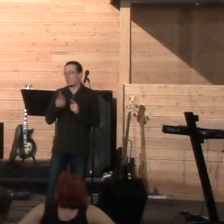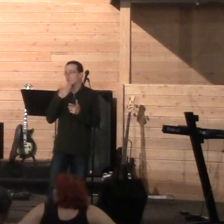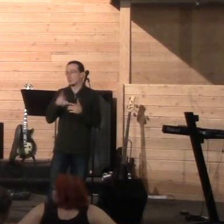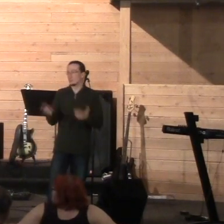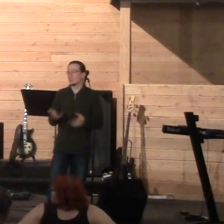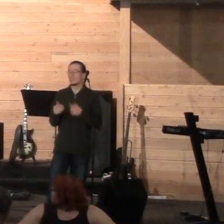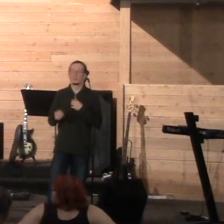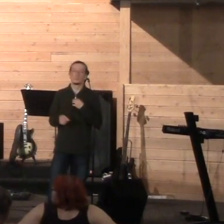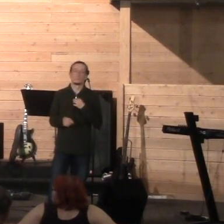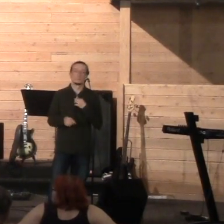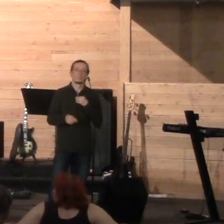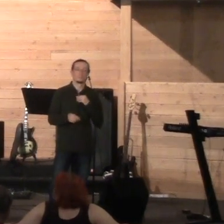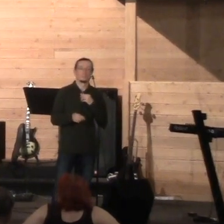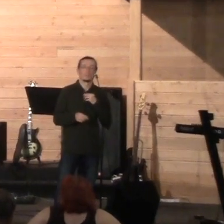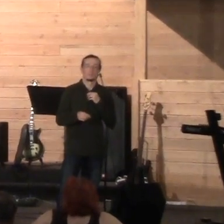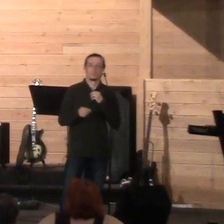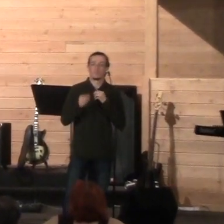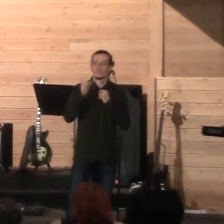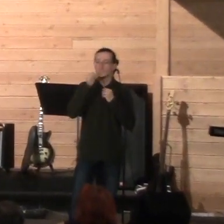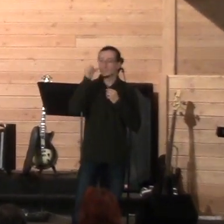spoke